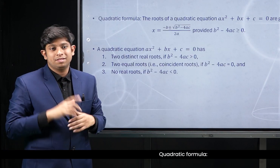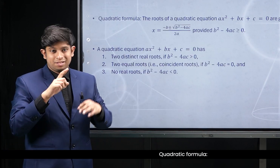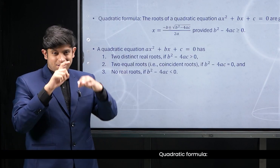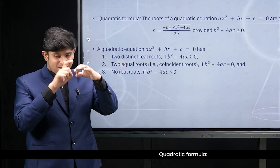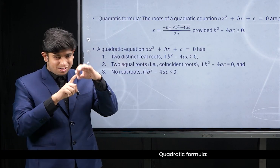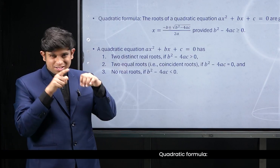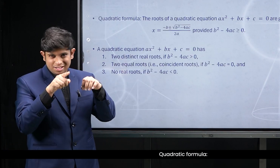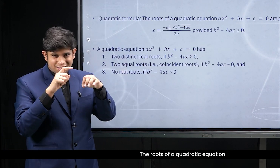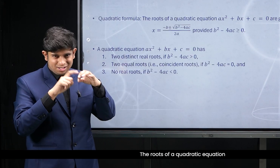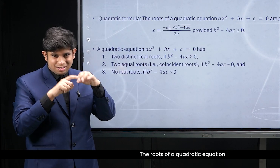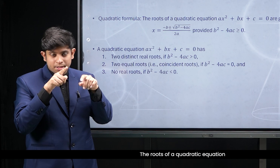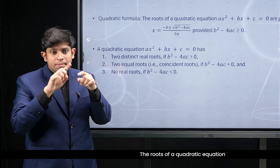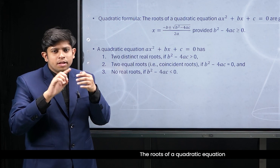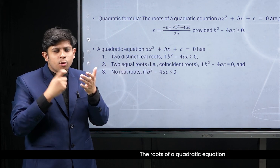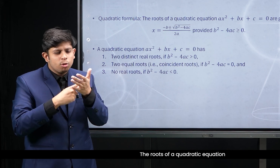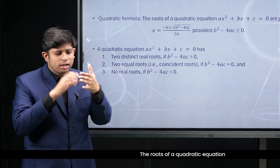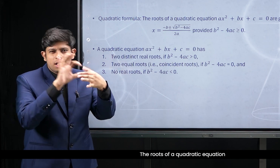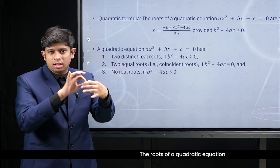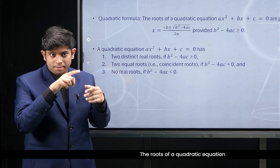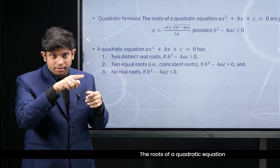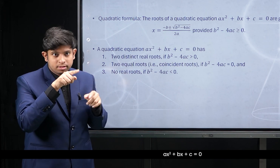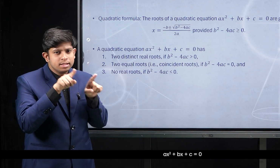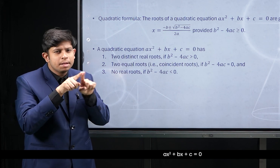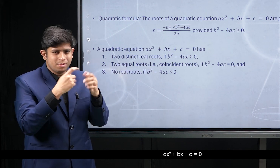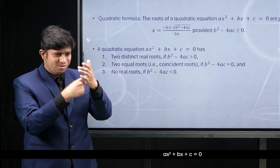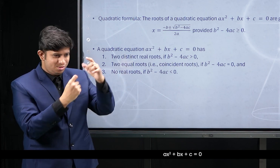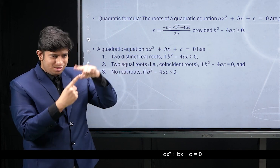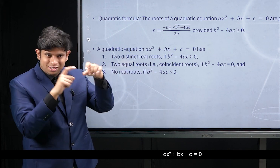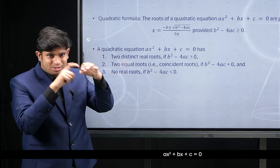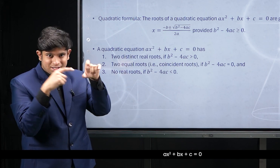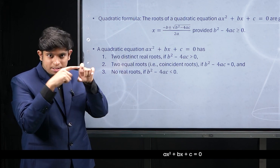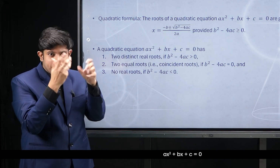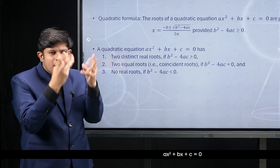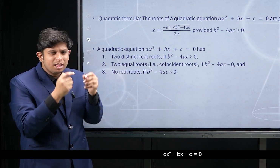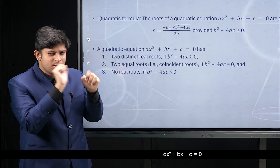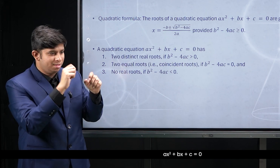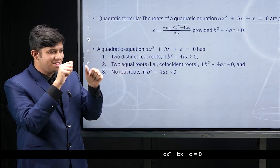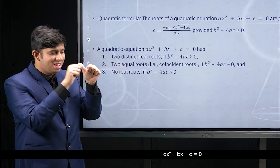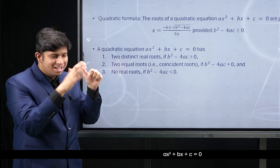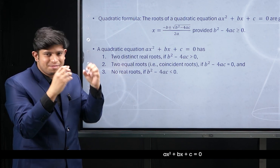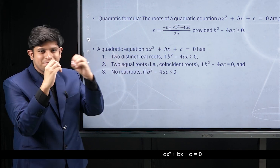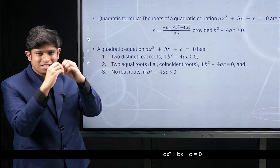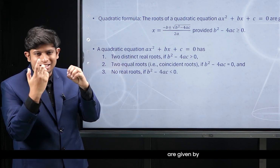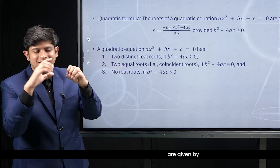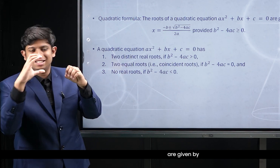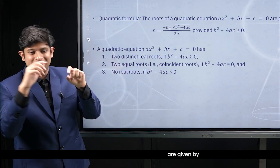Quadratic formula. The roots of a quadratic equation ax square plus bx plus c is equal to 0 are given